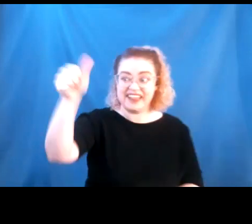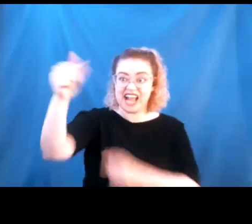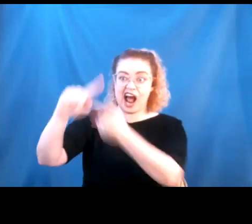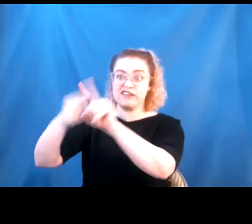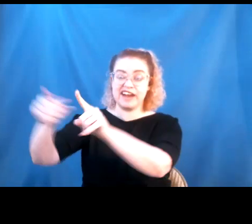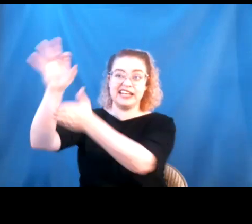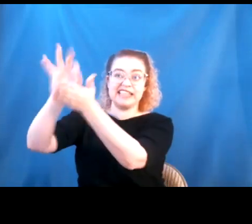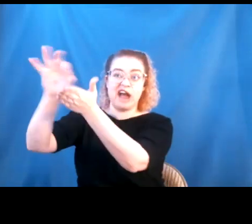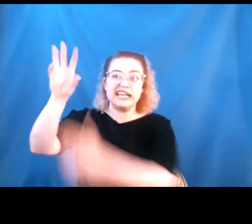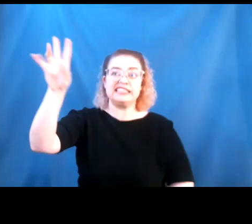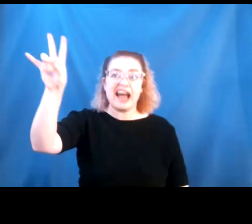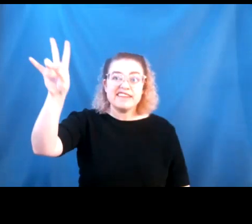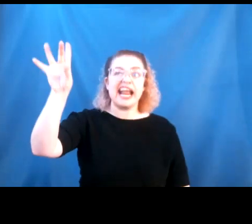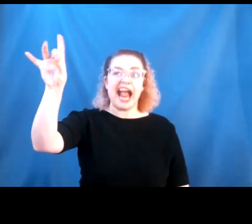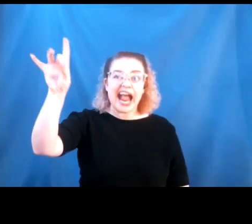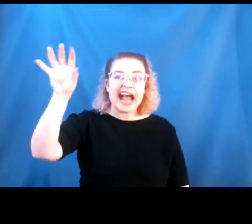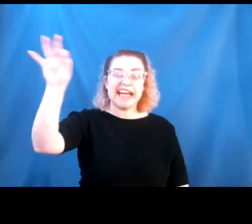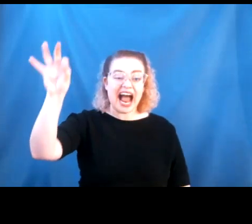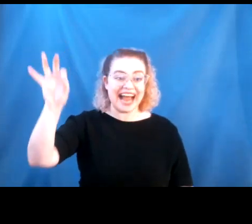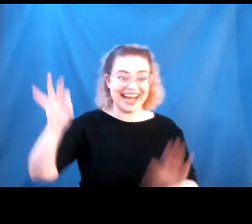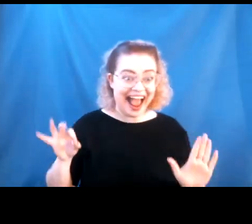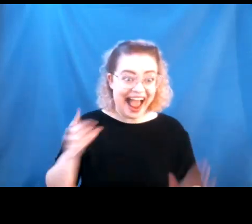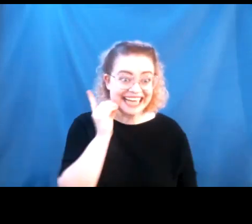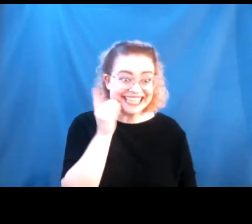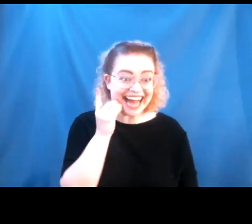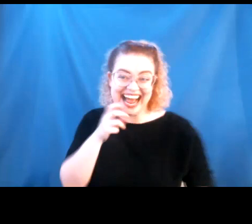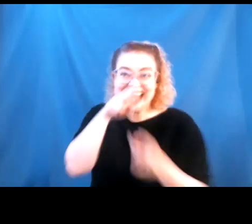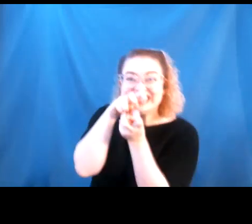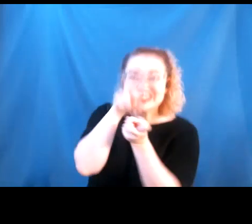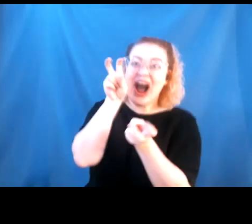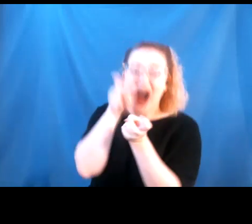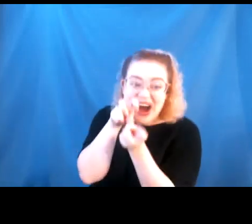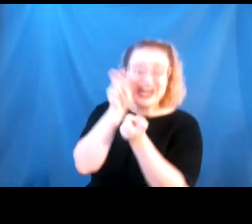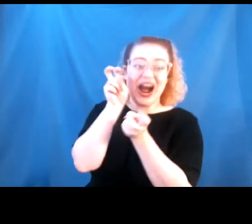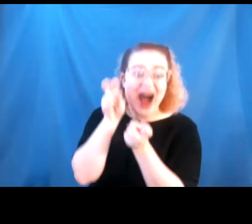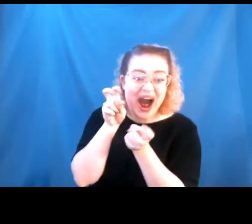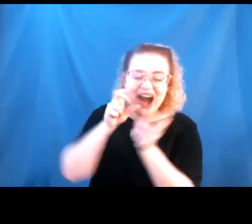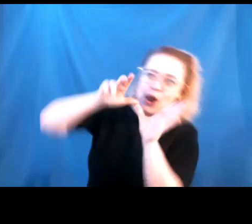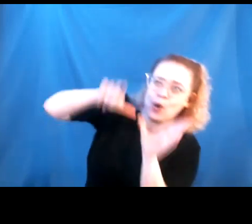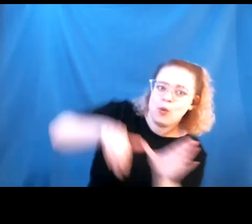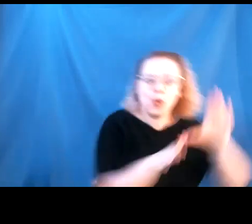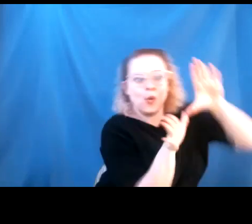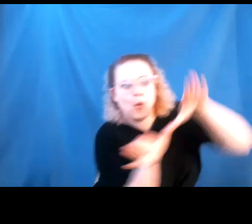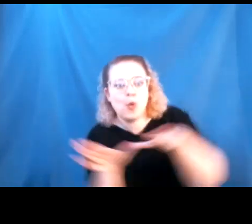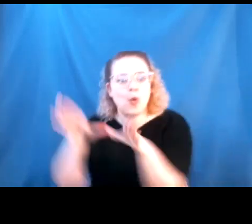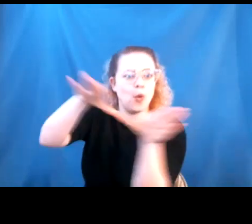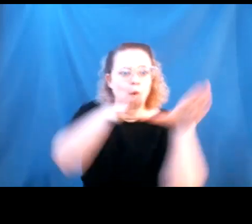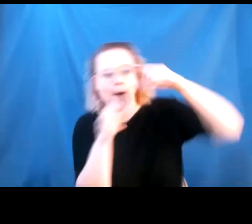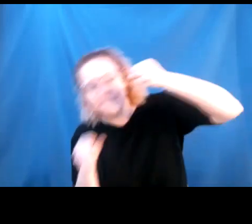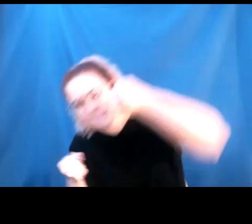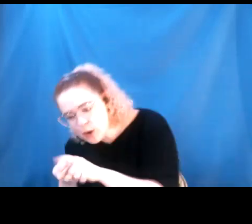9. Caw, caw. Dinah swoops, loops, and oops, crashes into